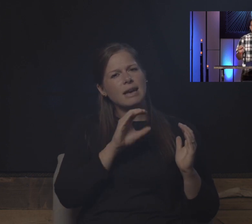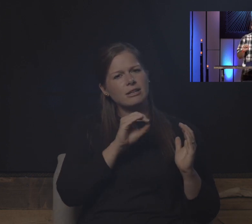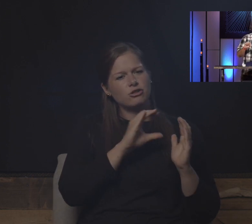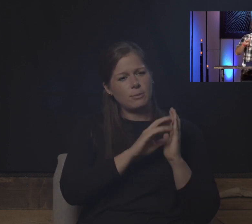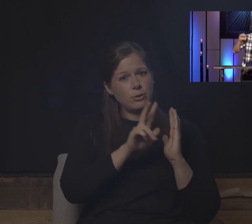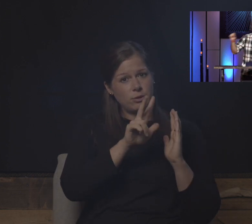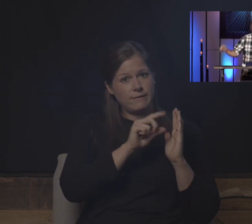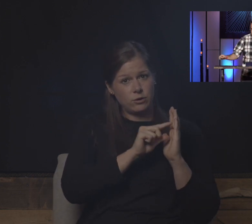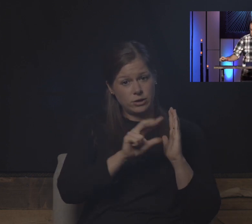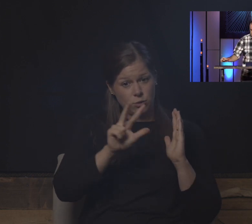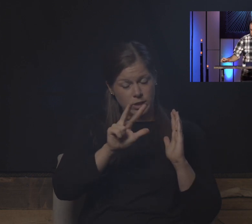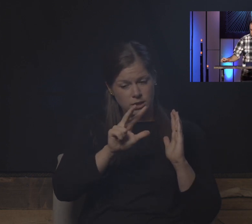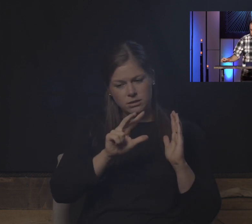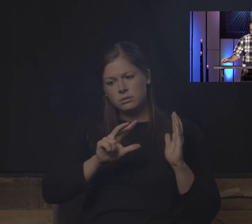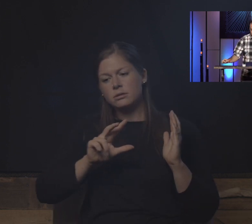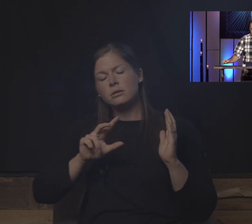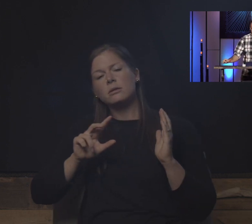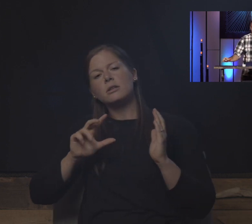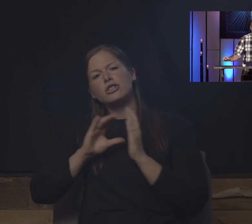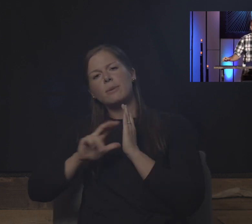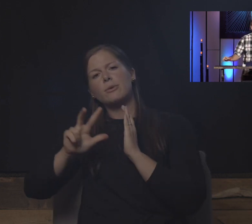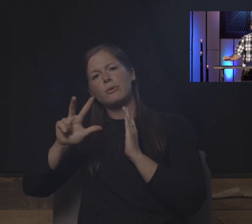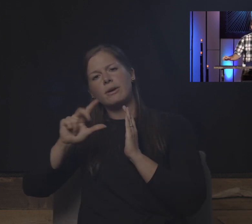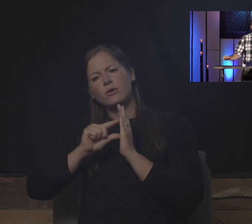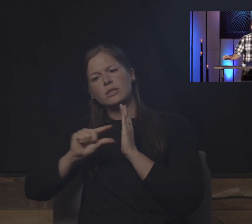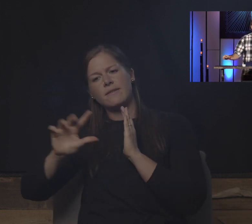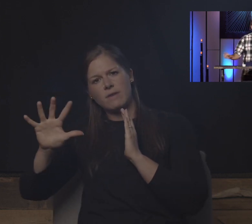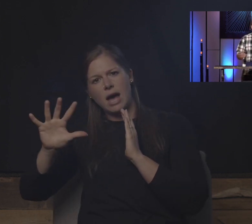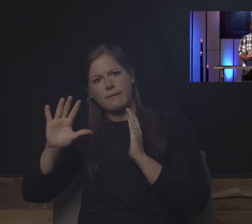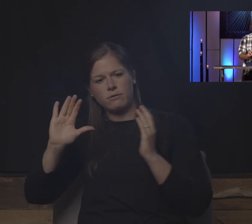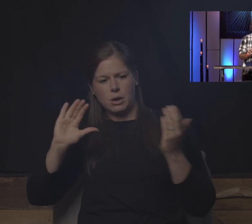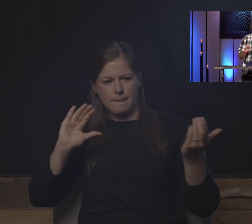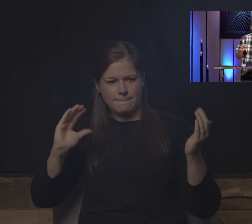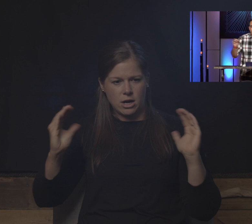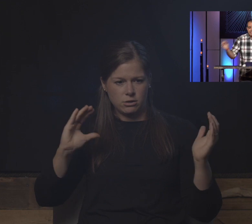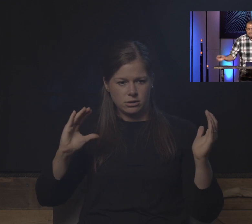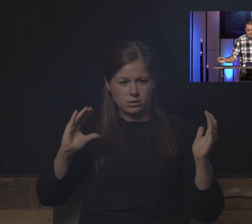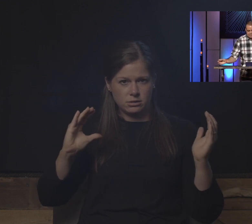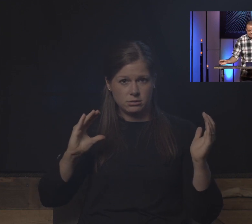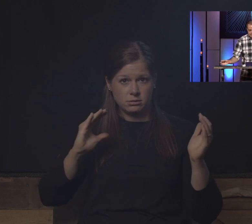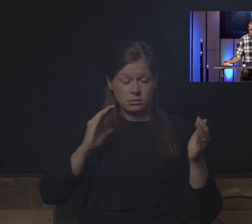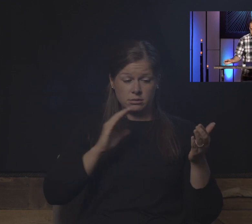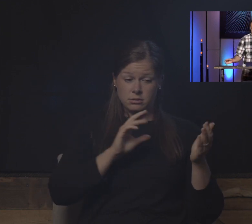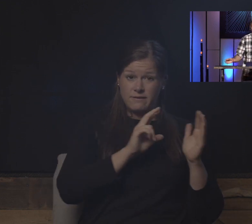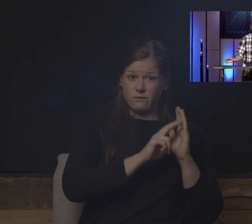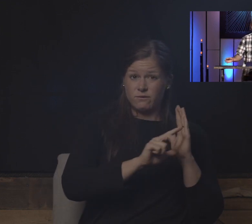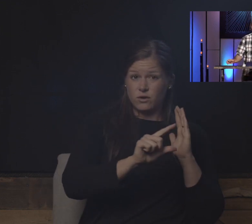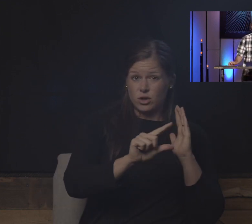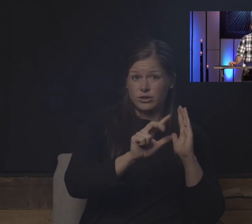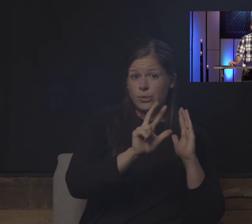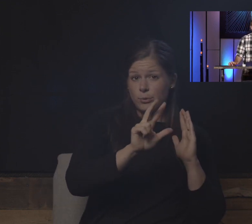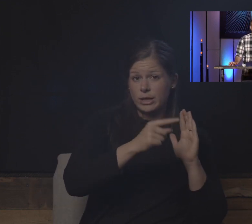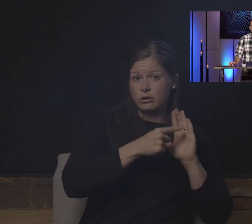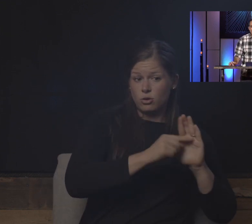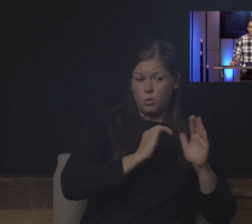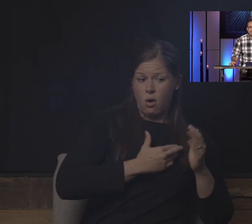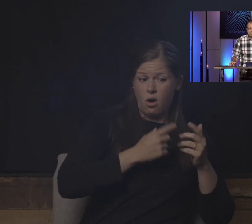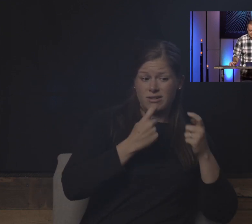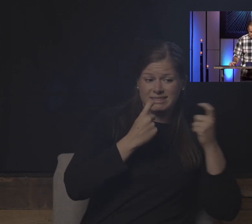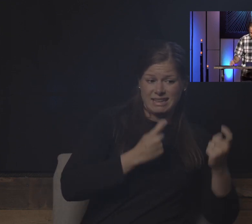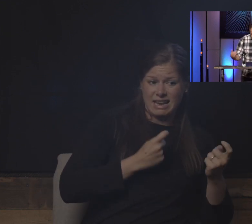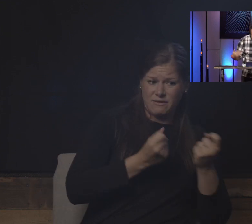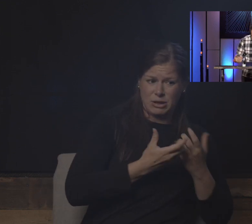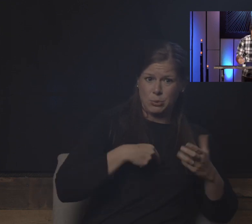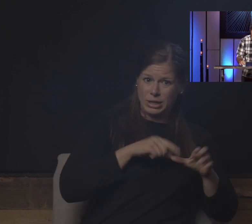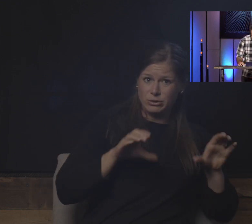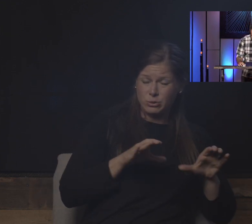3:5 between what we did and what God did. Verse 3, we did the sinning. Verse 5, God did